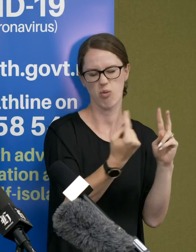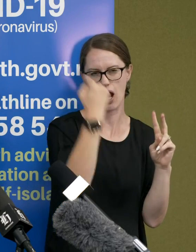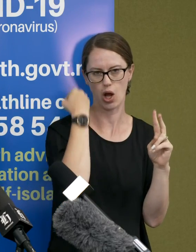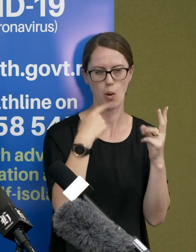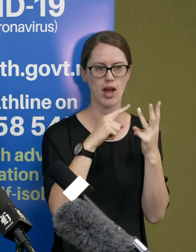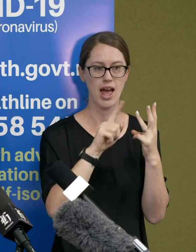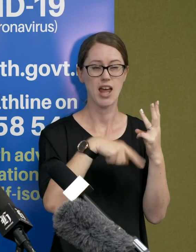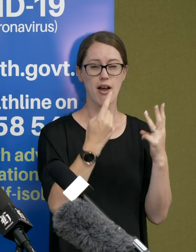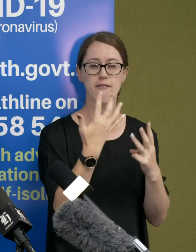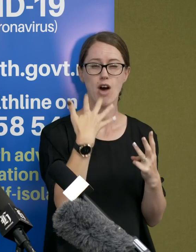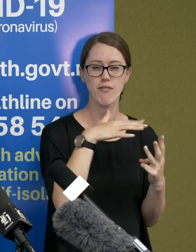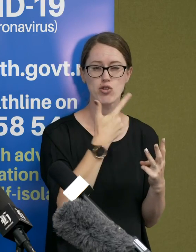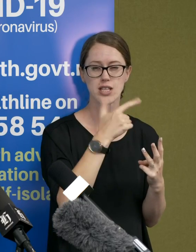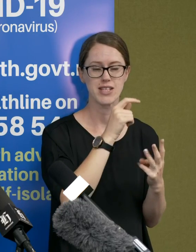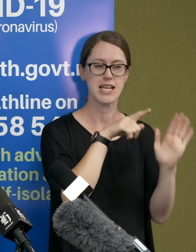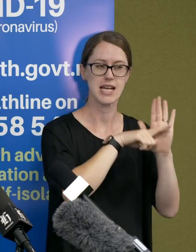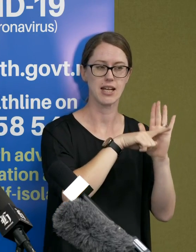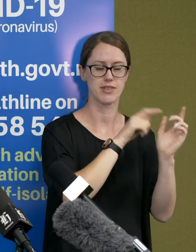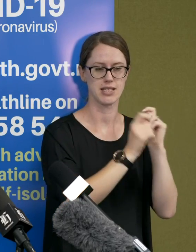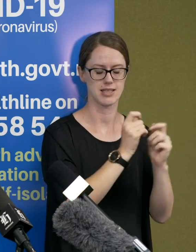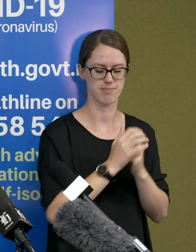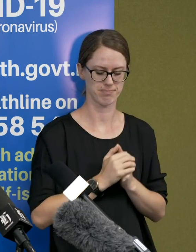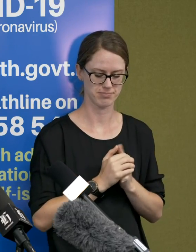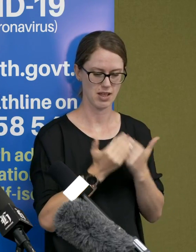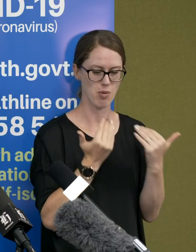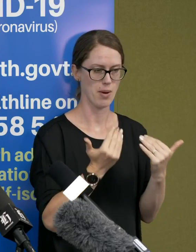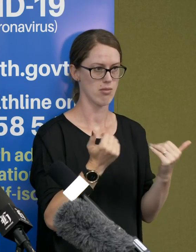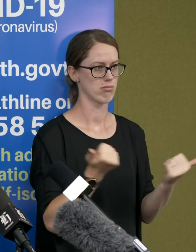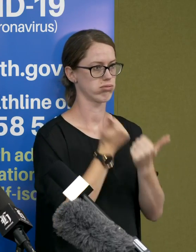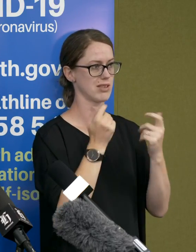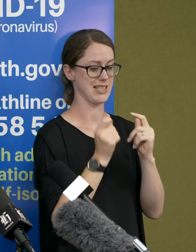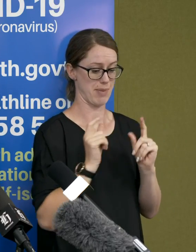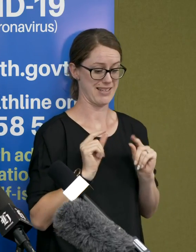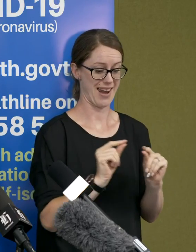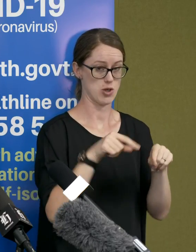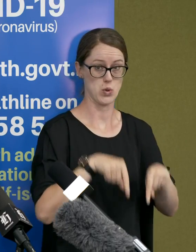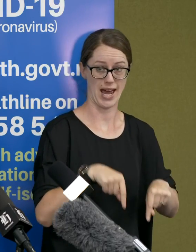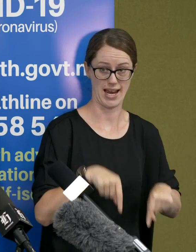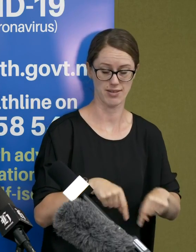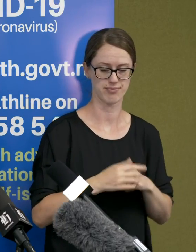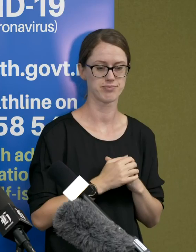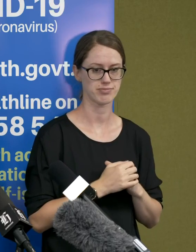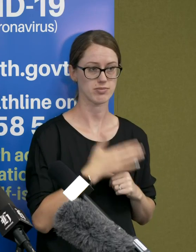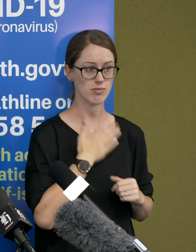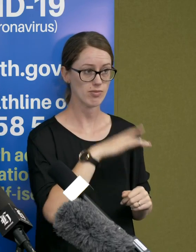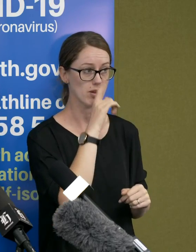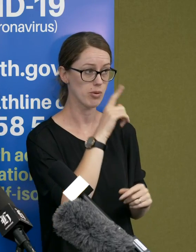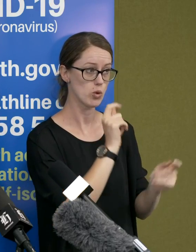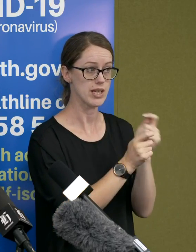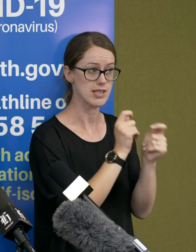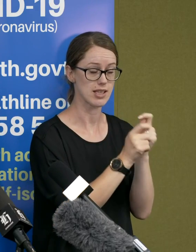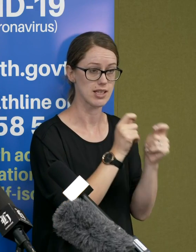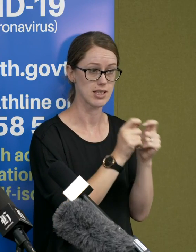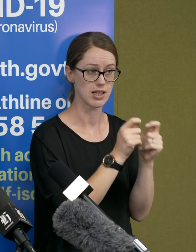another 570 negative tests. There is a large number of tests underway today. As I've said, we want people to be